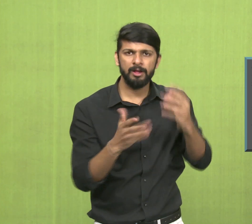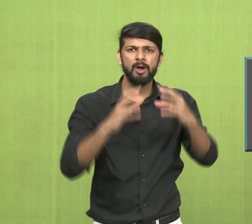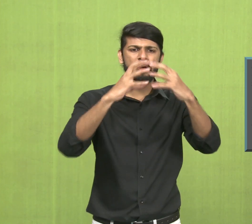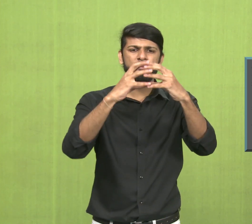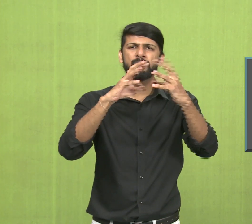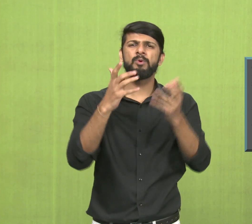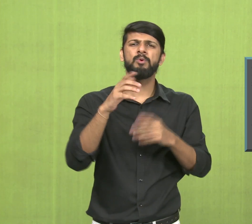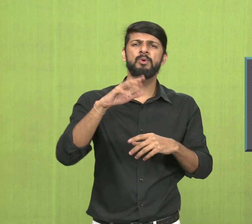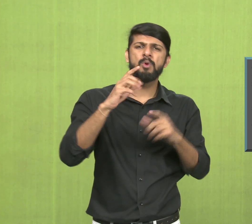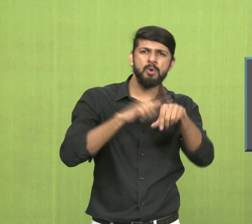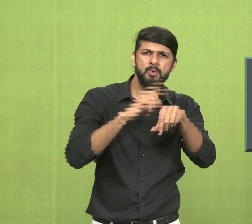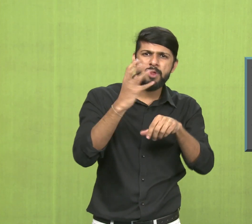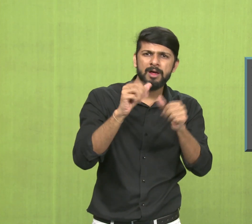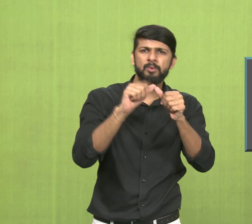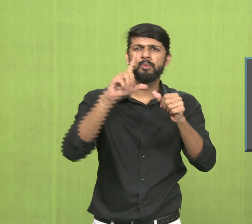The capsicum can also be cut cross section.